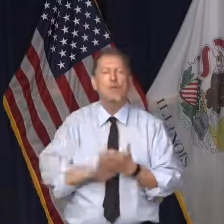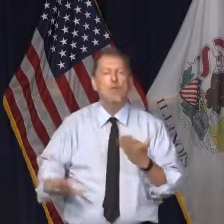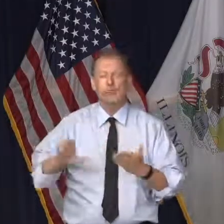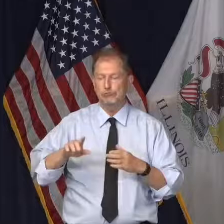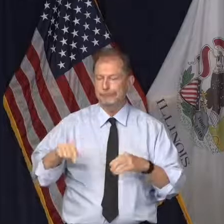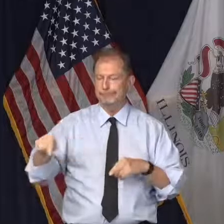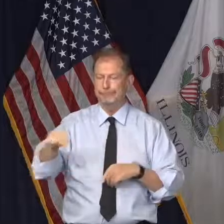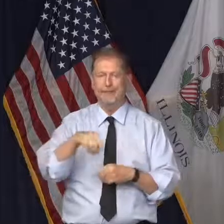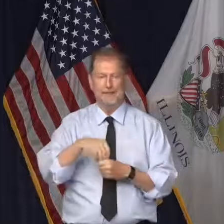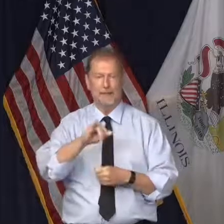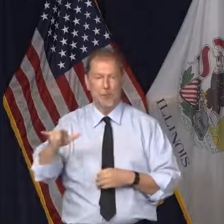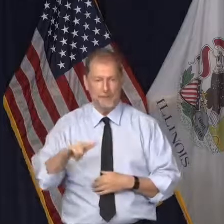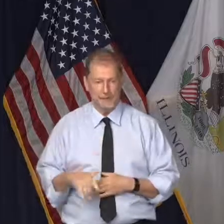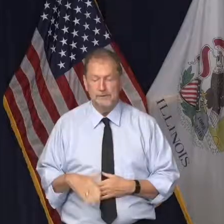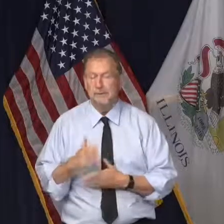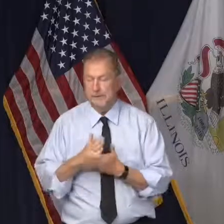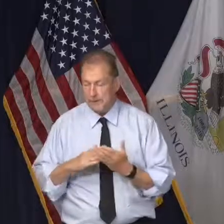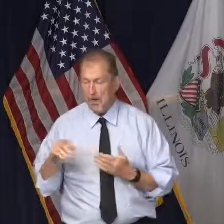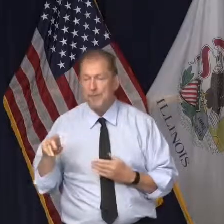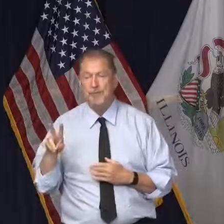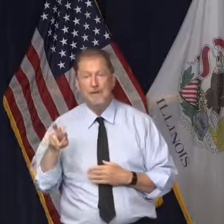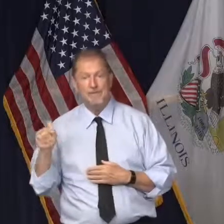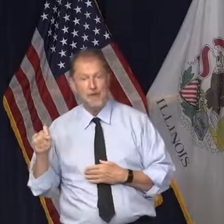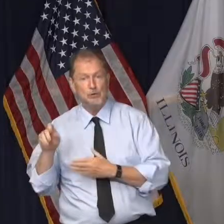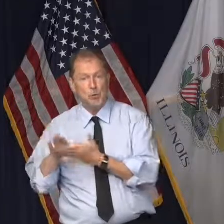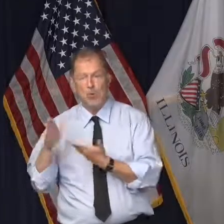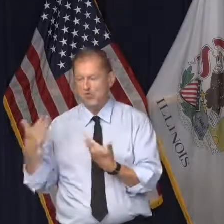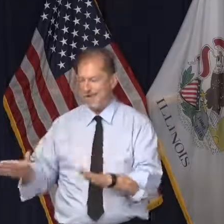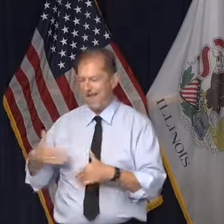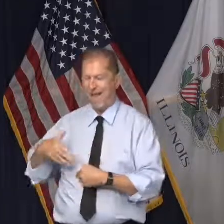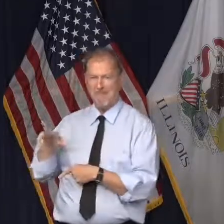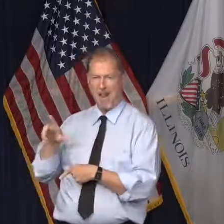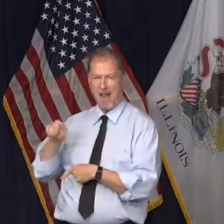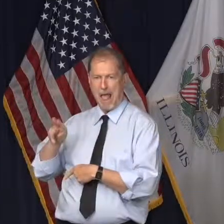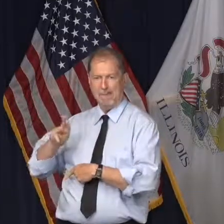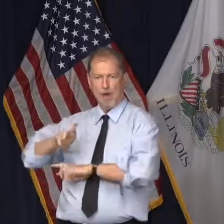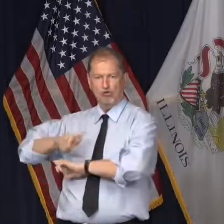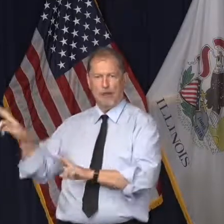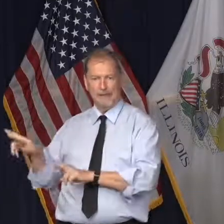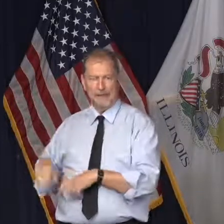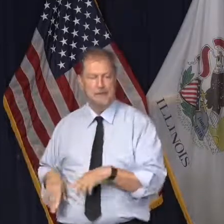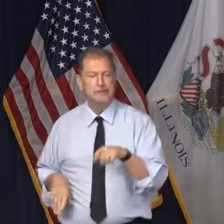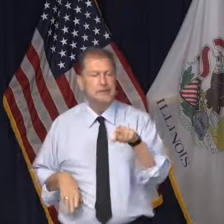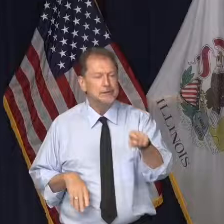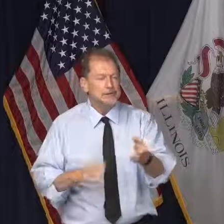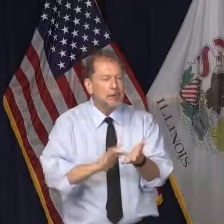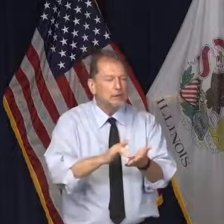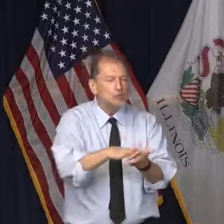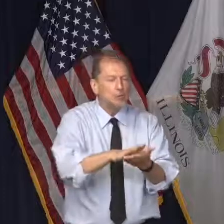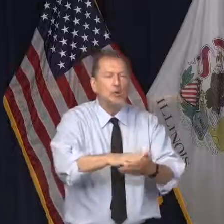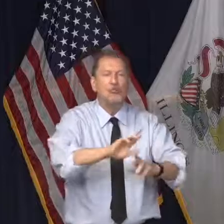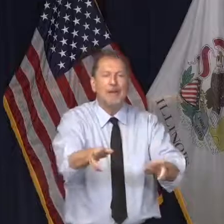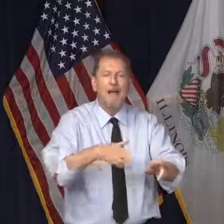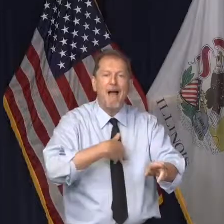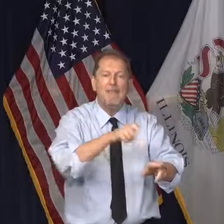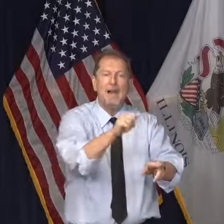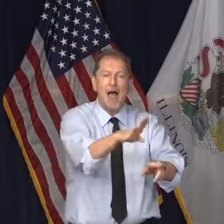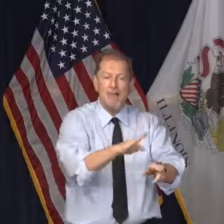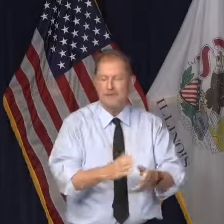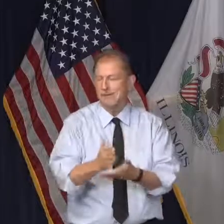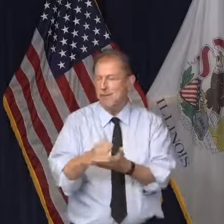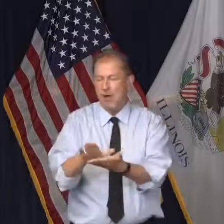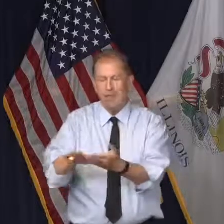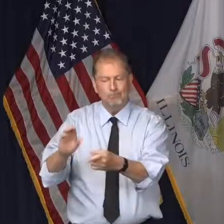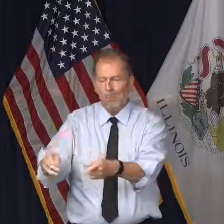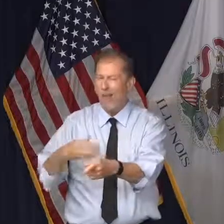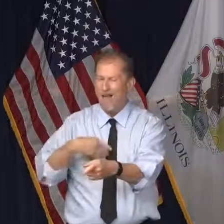Illinois. Some have it. They have veterinary schools or medical schools where they can use equipment that's already in existence. Some don't. And so we